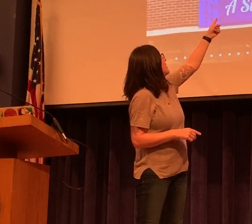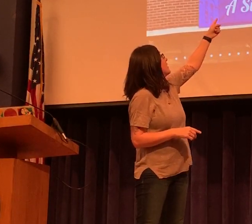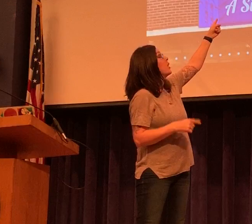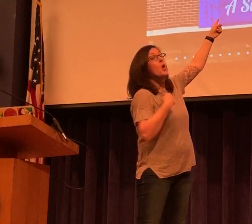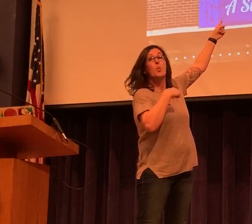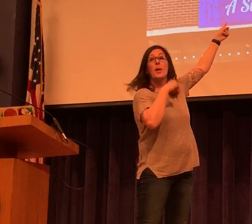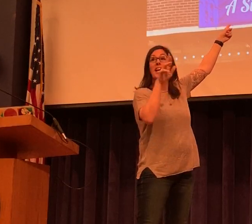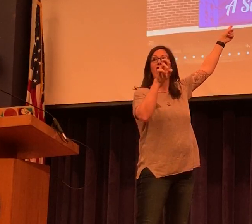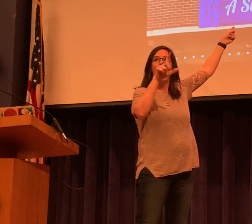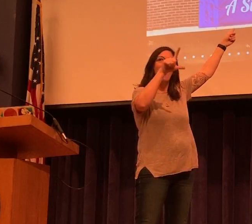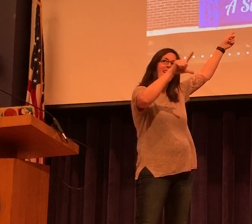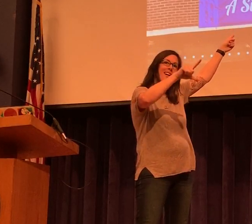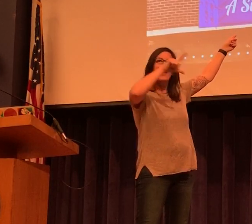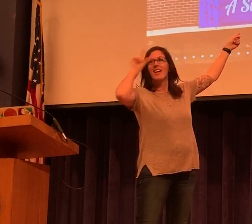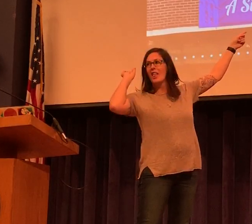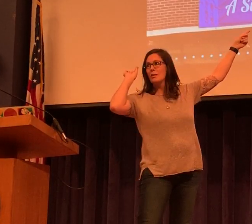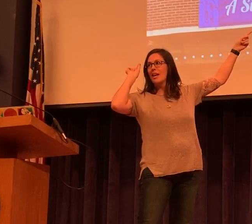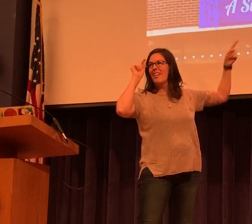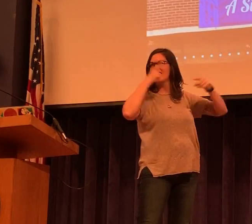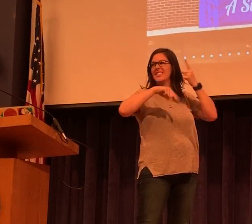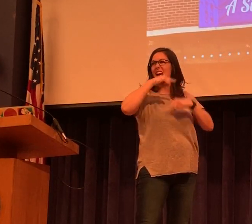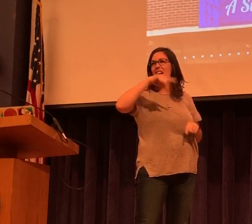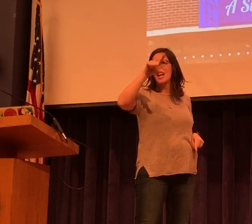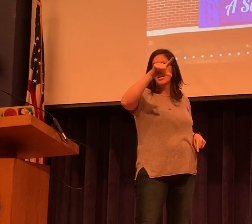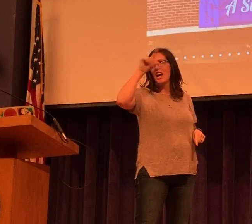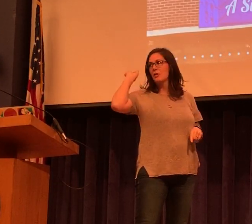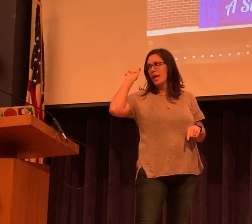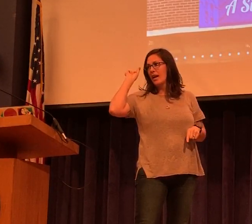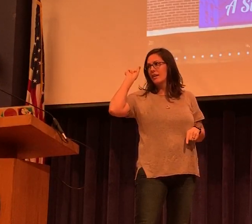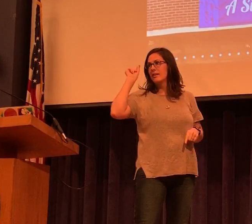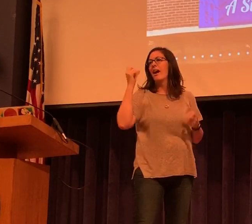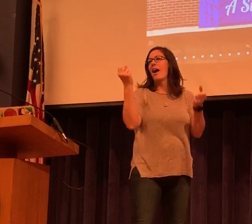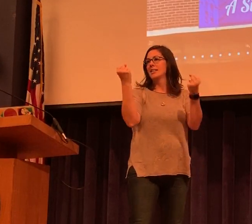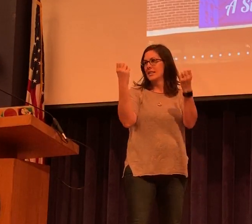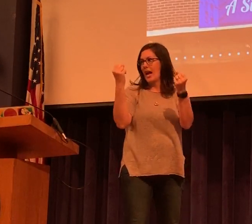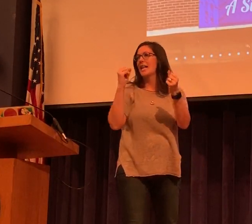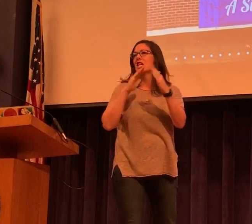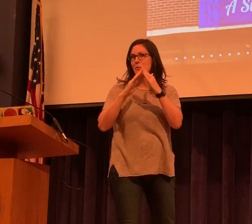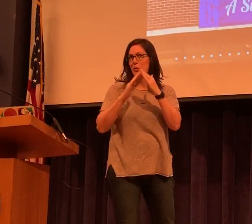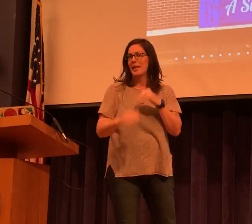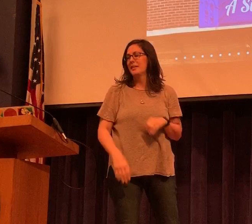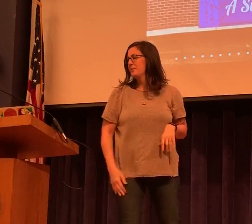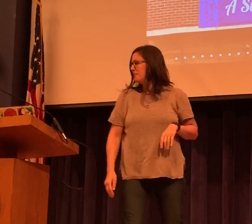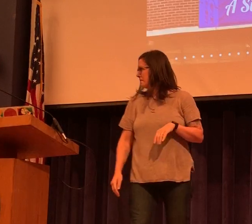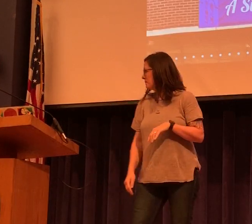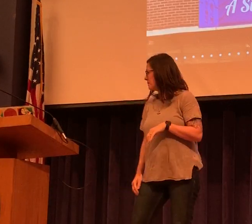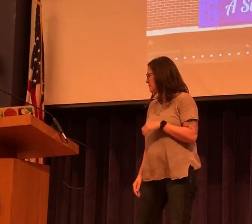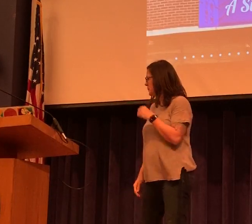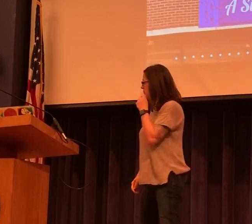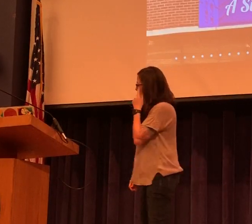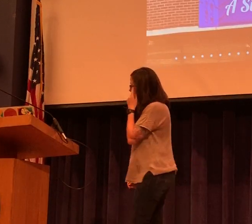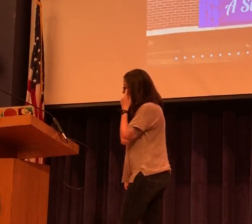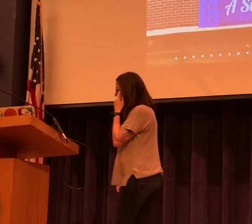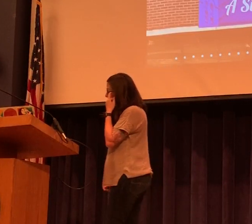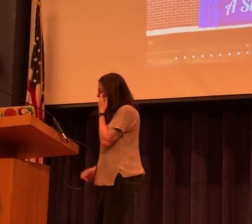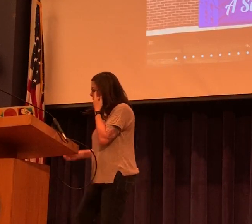definitely a signing community, as you can see here. This is on the side of our library, proclaiming that we are Gallaudet, and you can see an illustration of